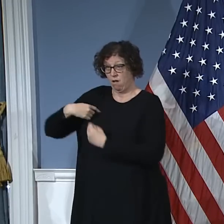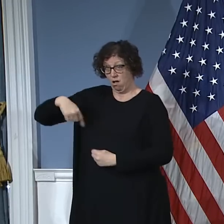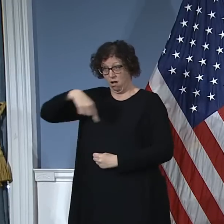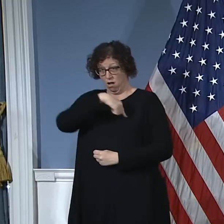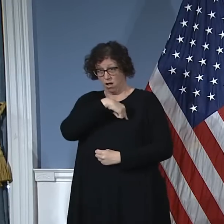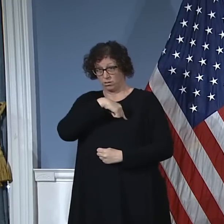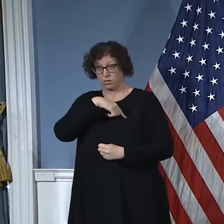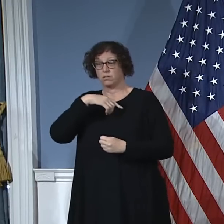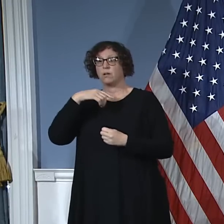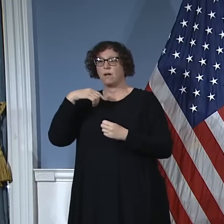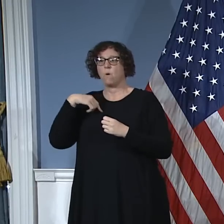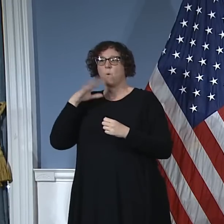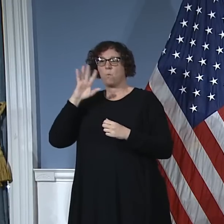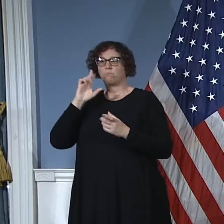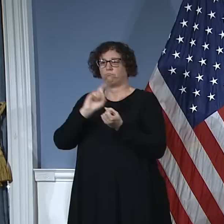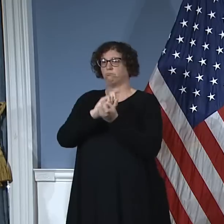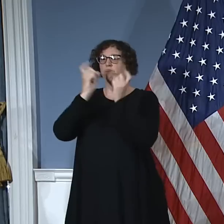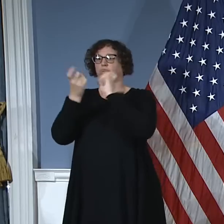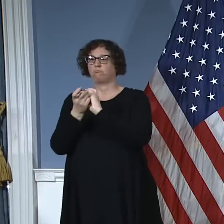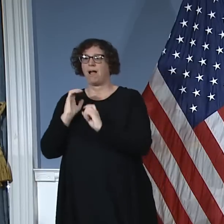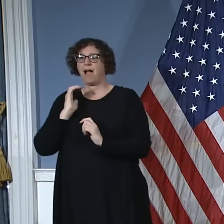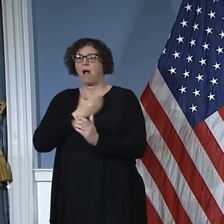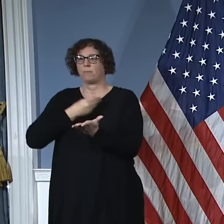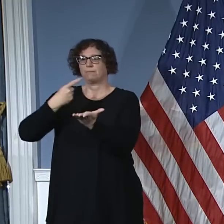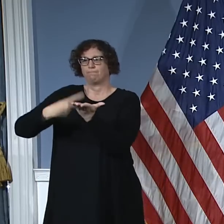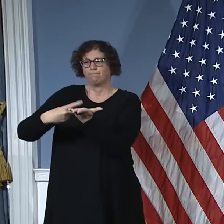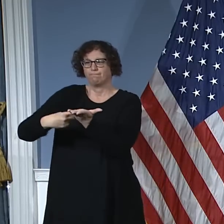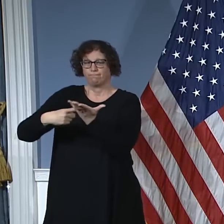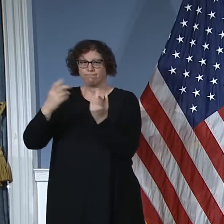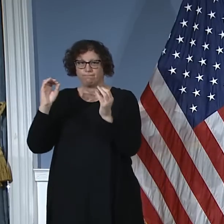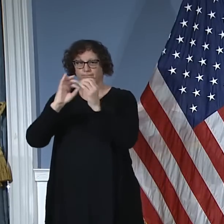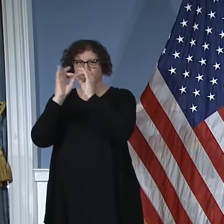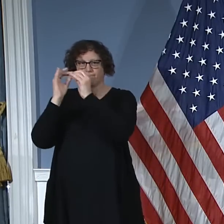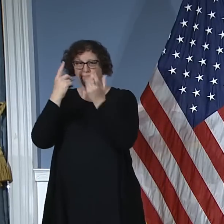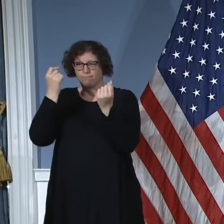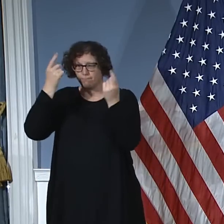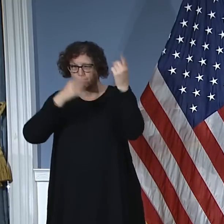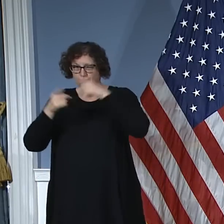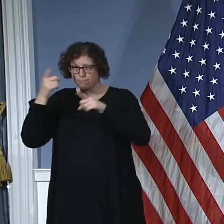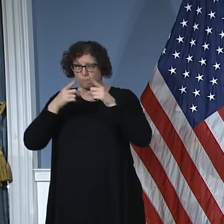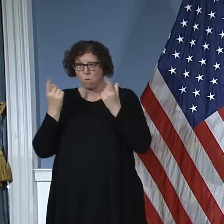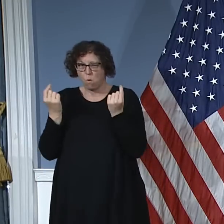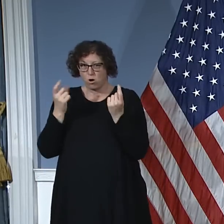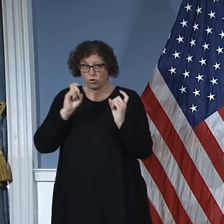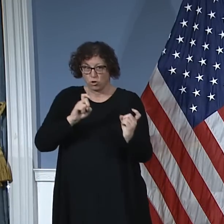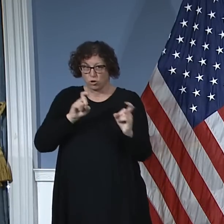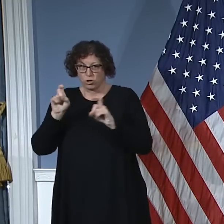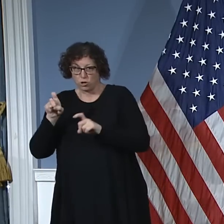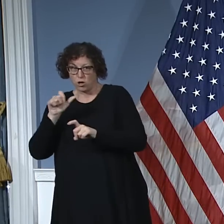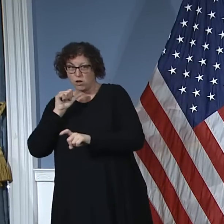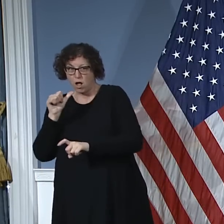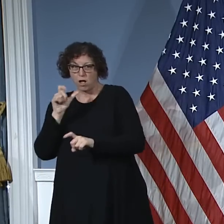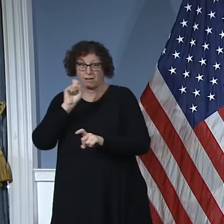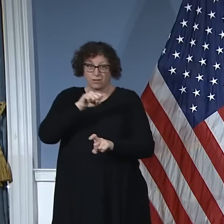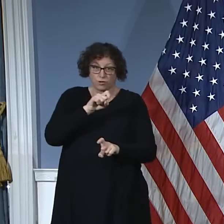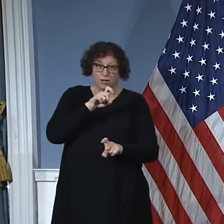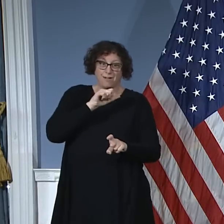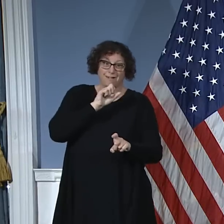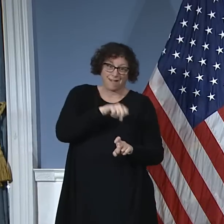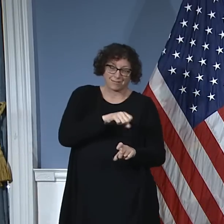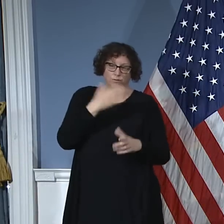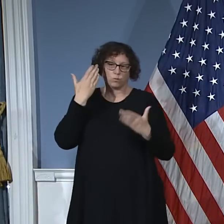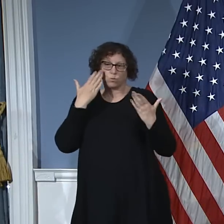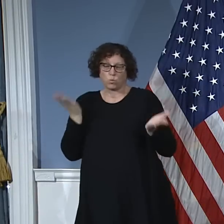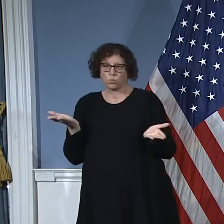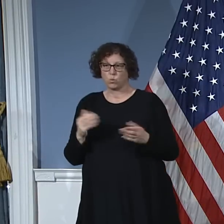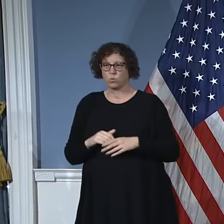affect the equation. But I've heard in the course of today that unfortunately Republicans in the Senate are trying to remove any form of